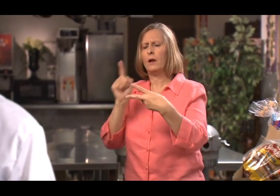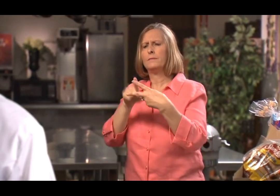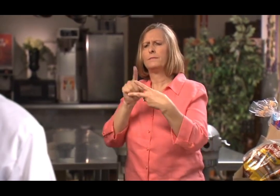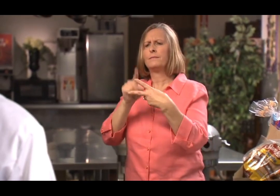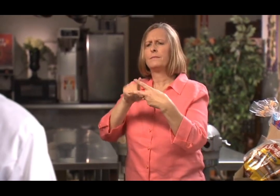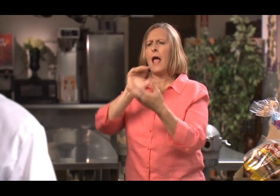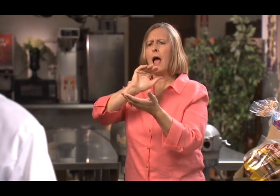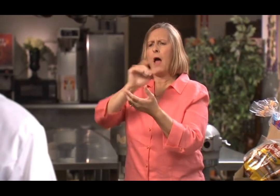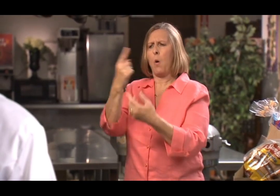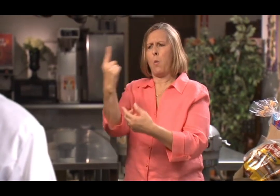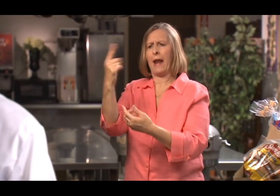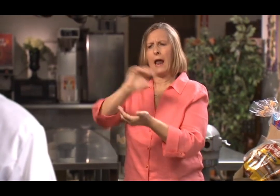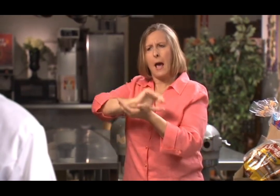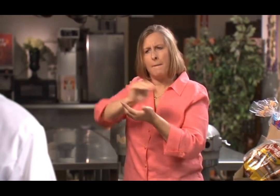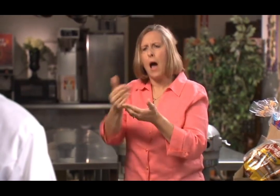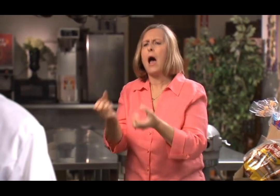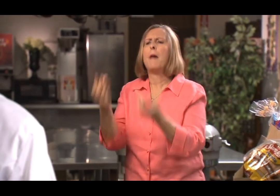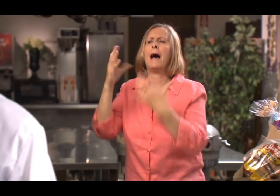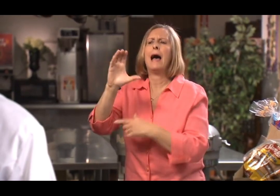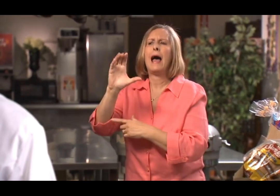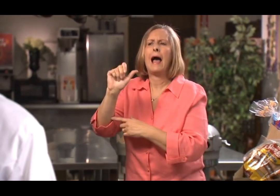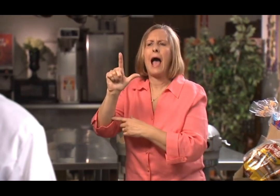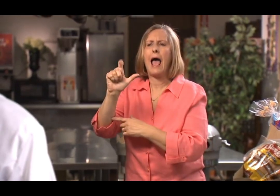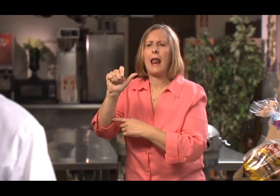how many calories are in 1 serving?